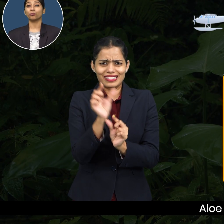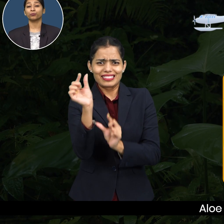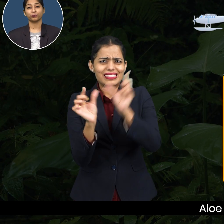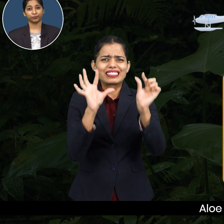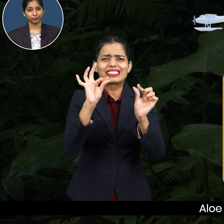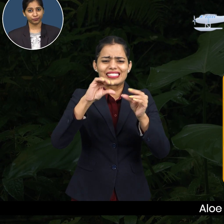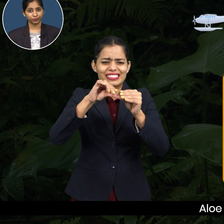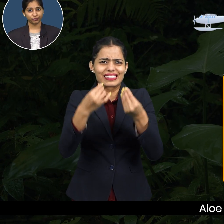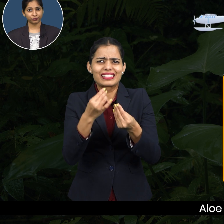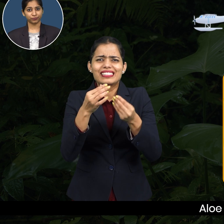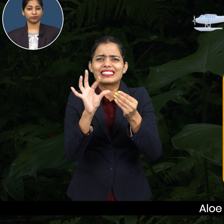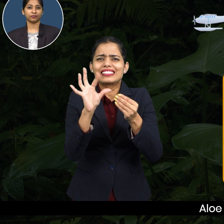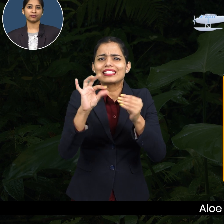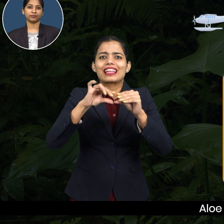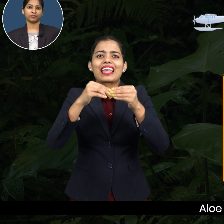aloe,